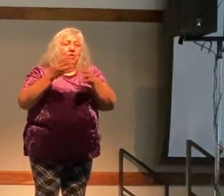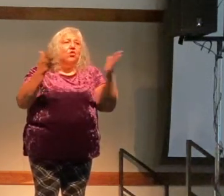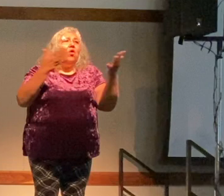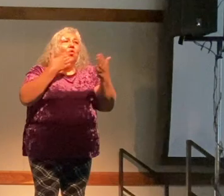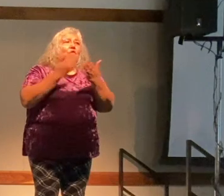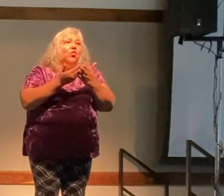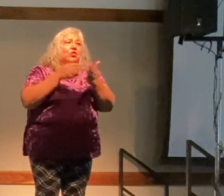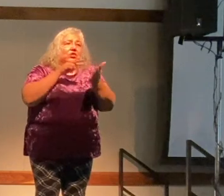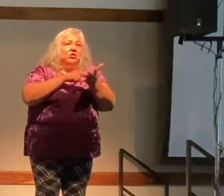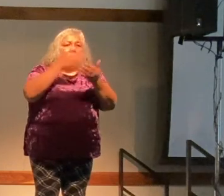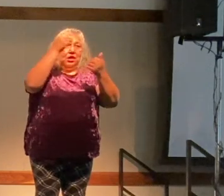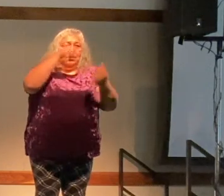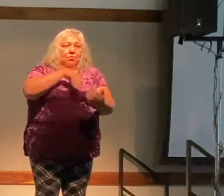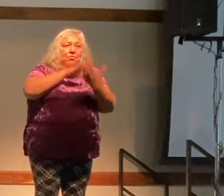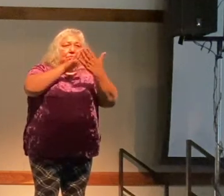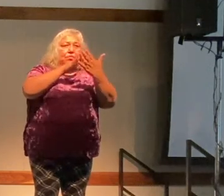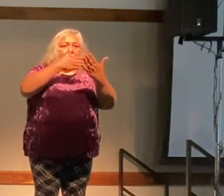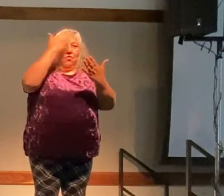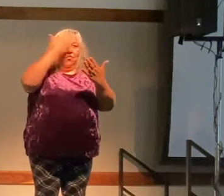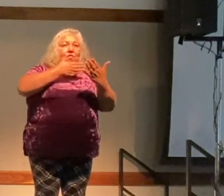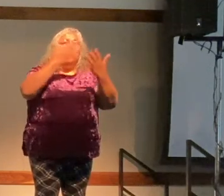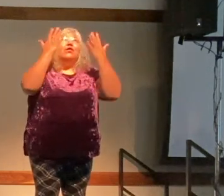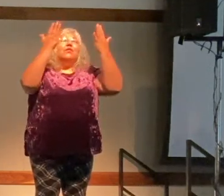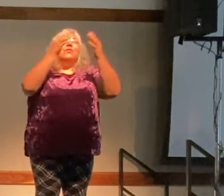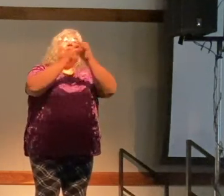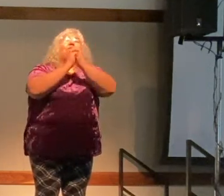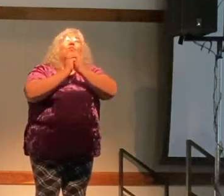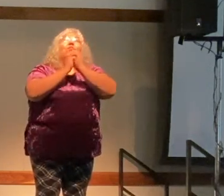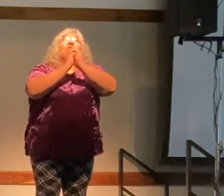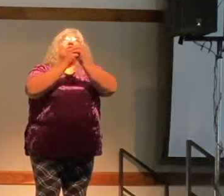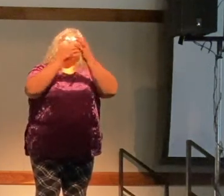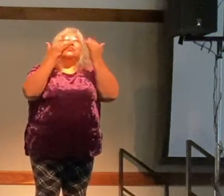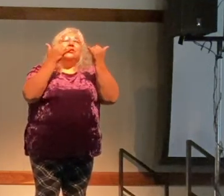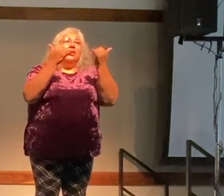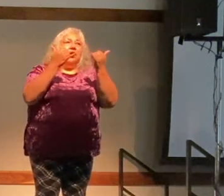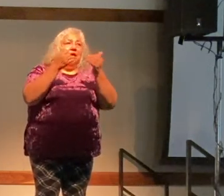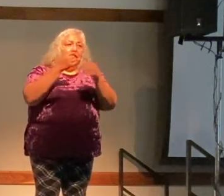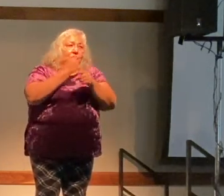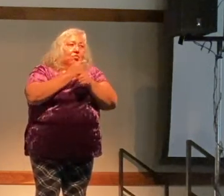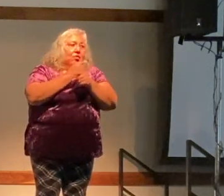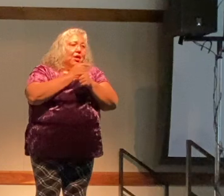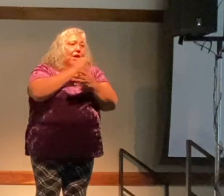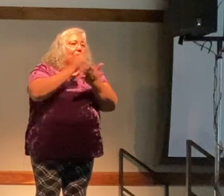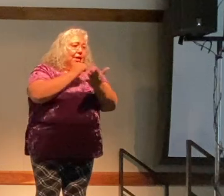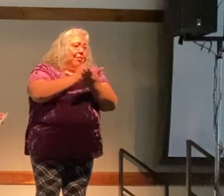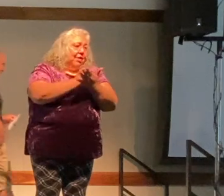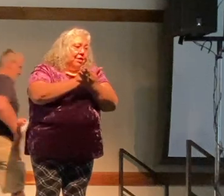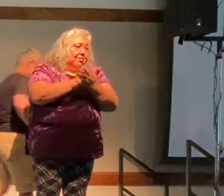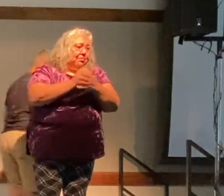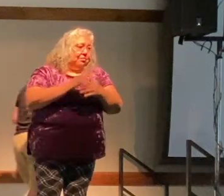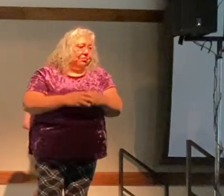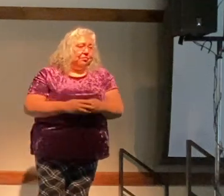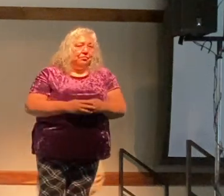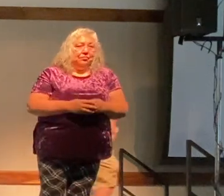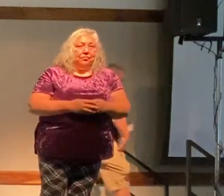to stand before him and worship today, isn't it? Amen.